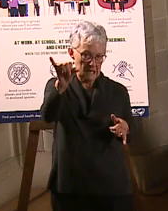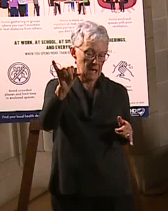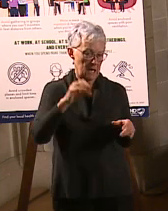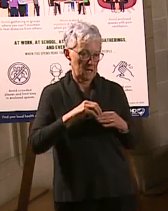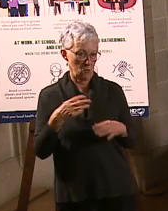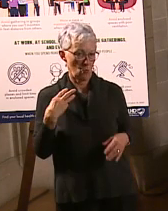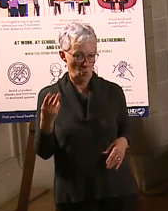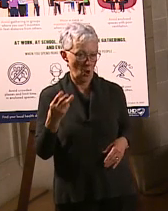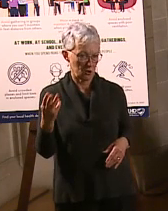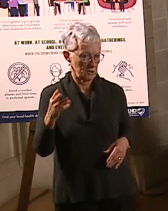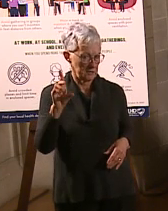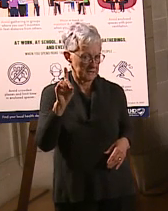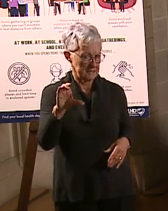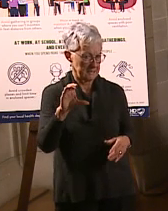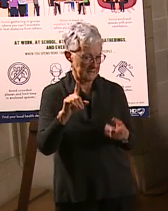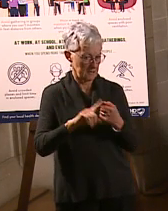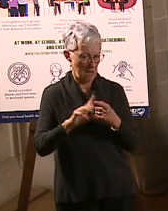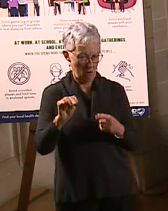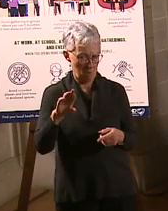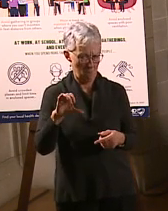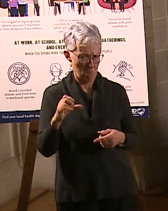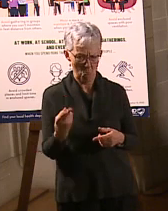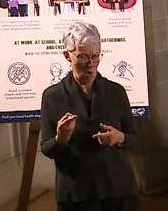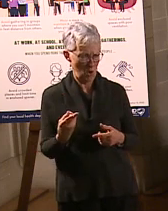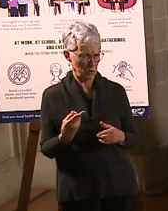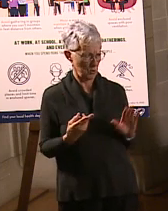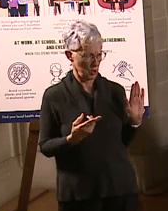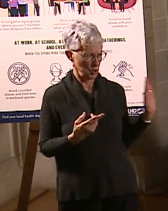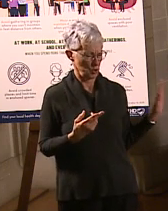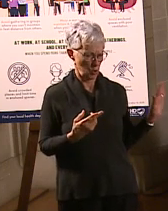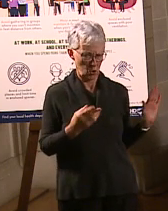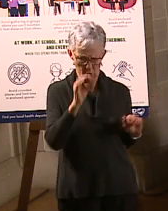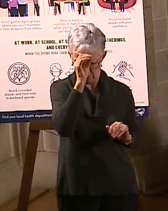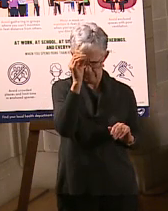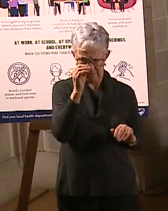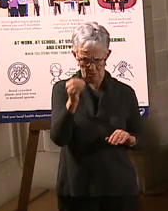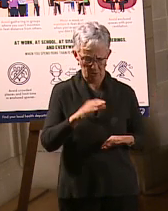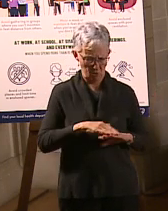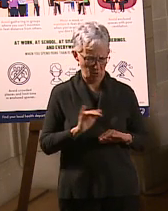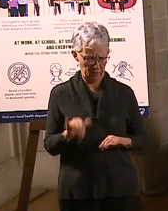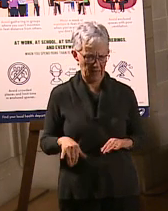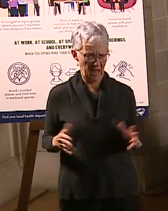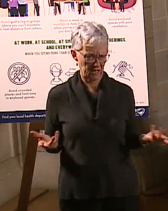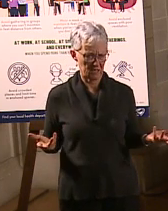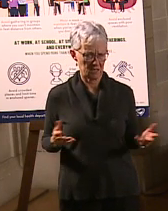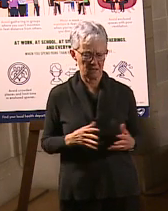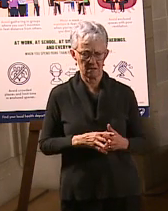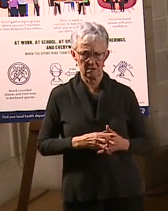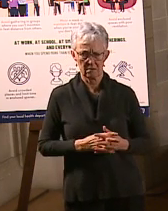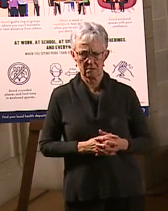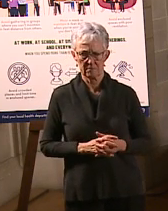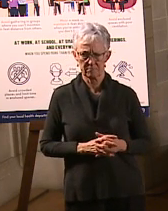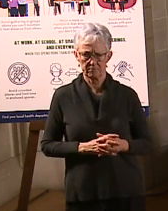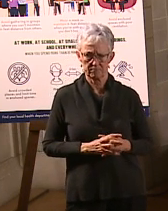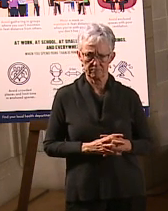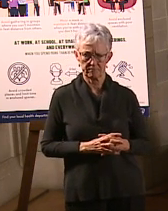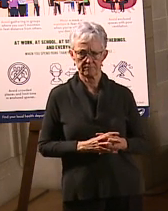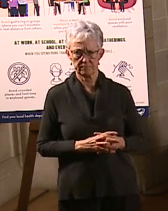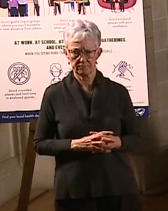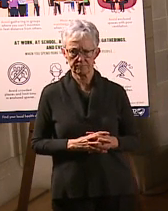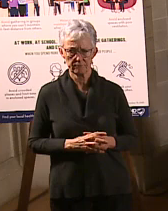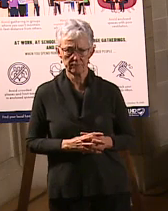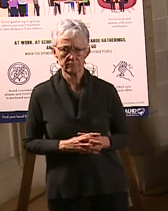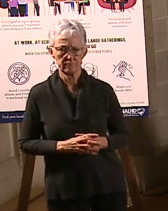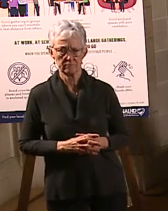keep guardsmen in D.C.? So Scott from KNAB is asking if additional National Guard from Nebraska will be staying